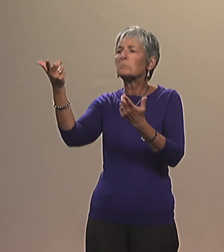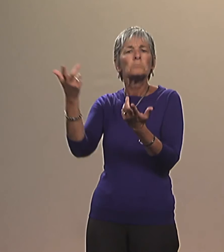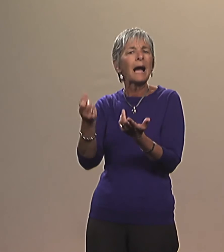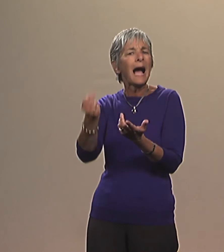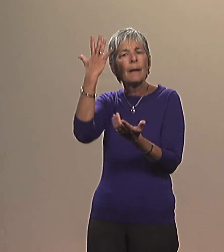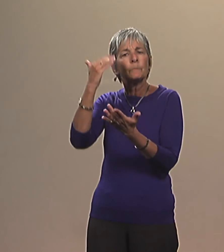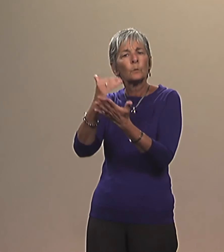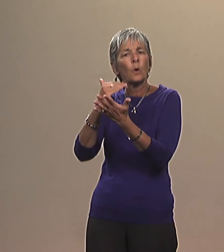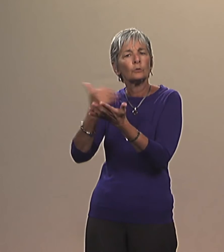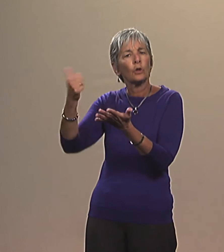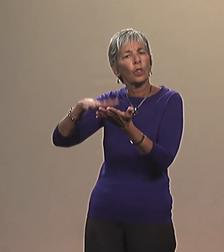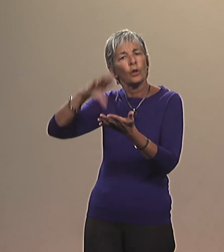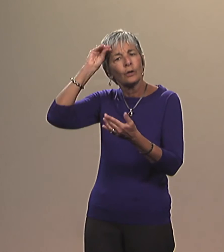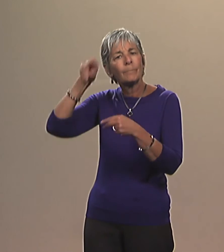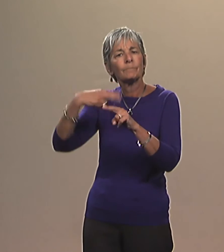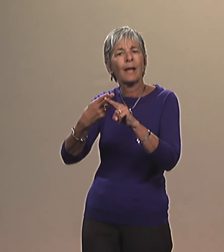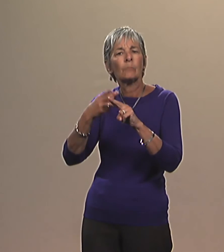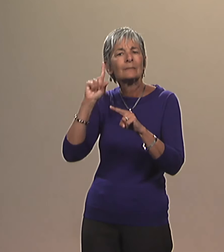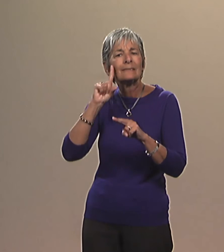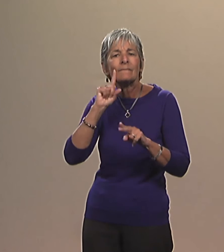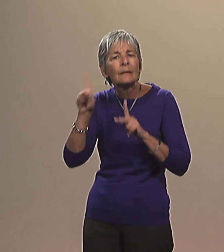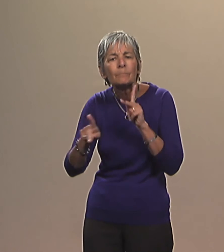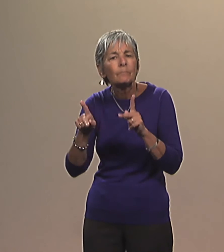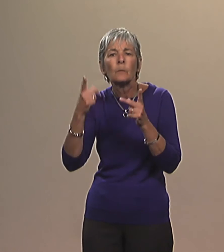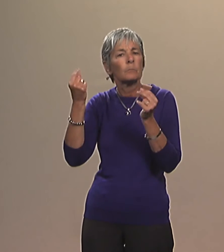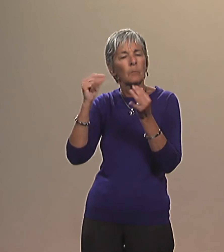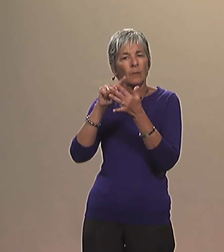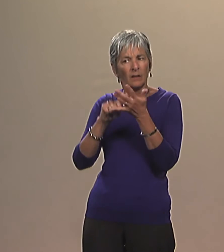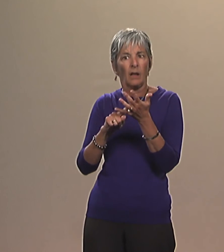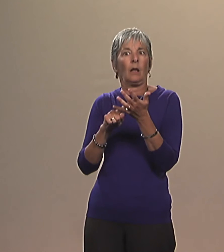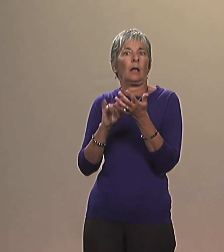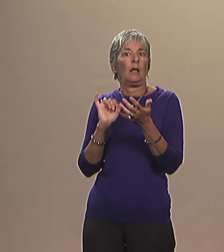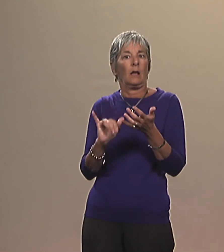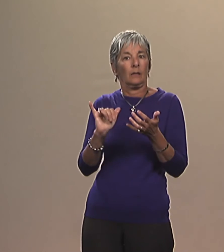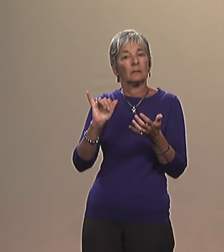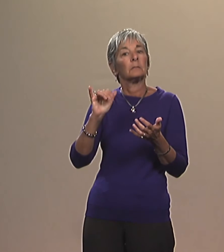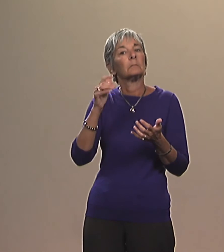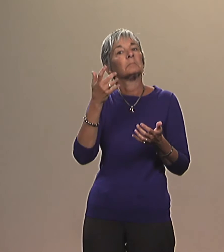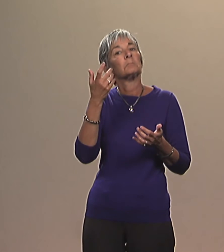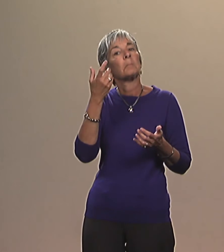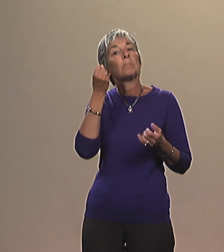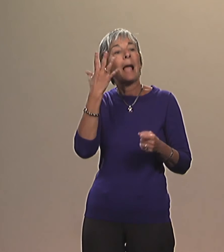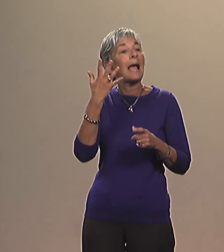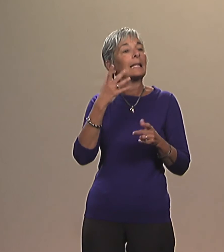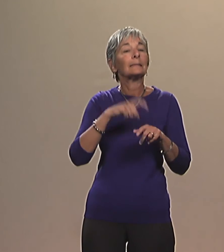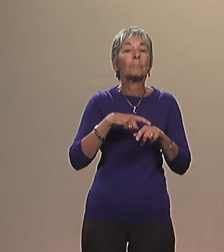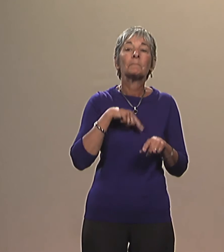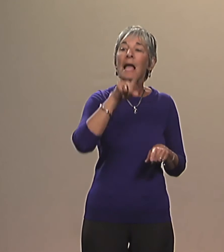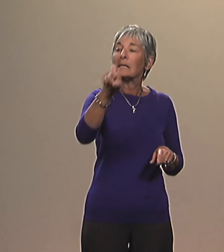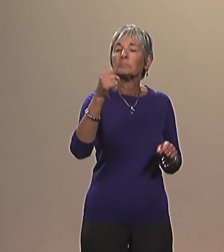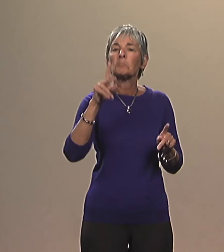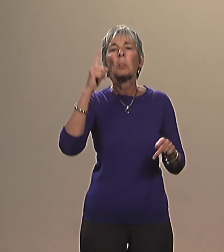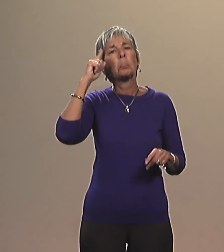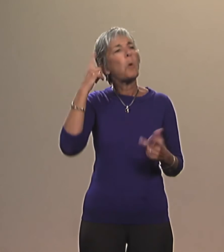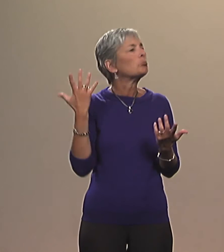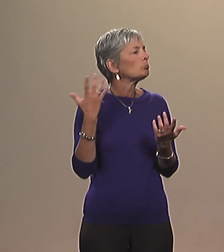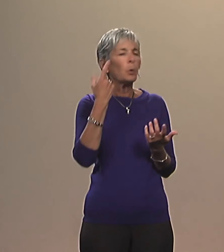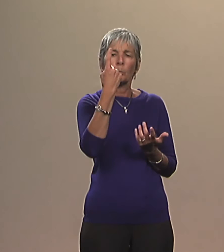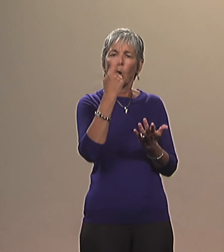where they learn about deaf people. I was thinking, like many people do, when I asked that question, that they might have at least a course or two, but